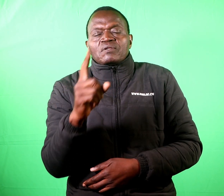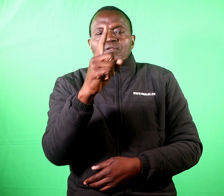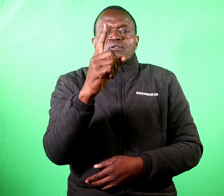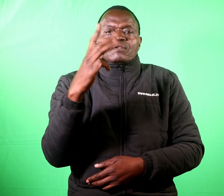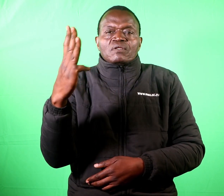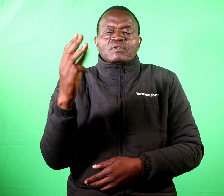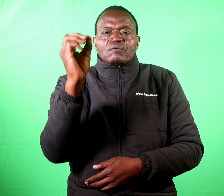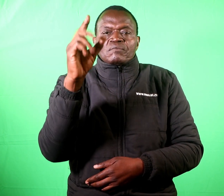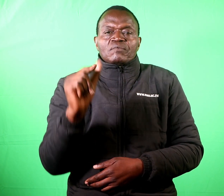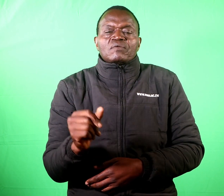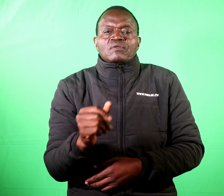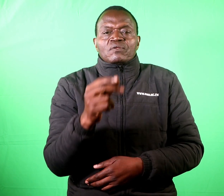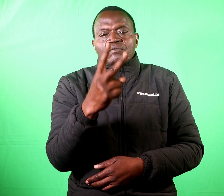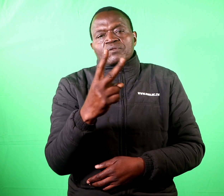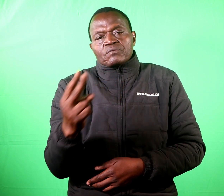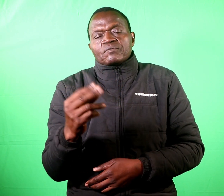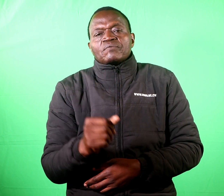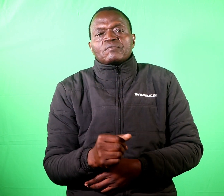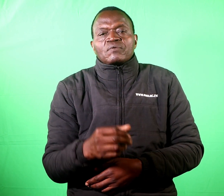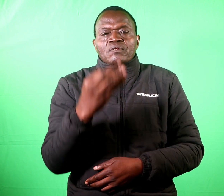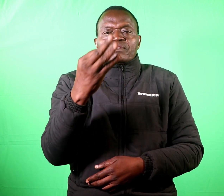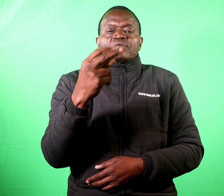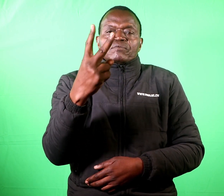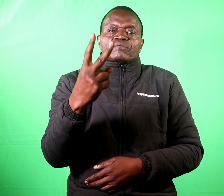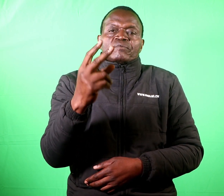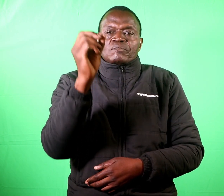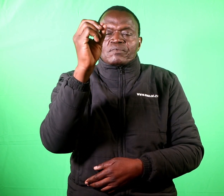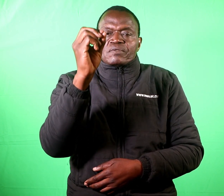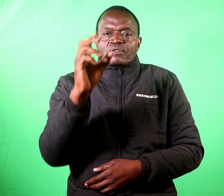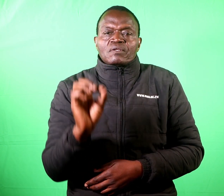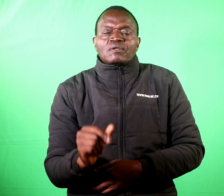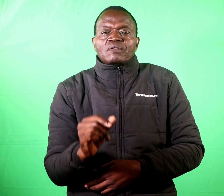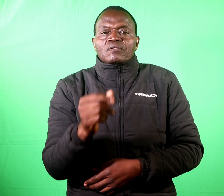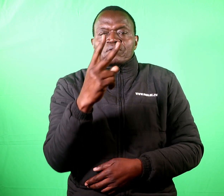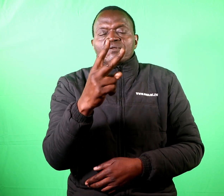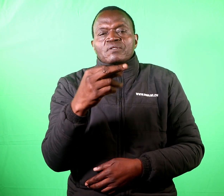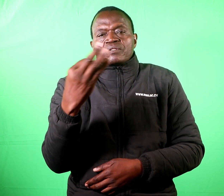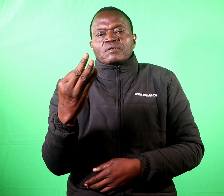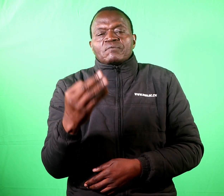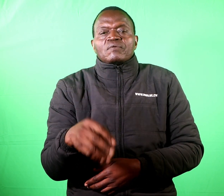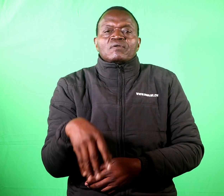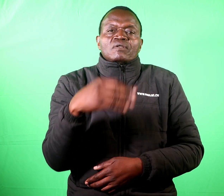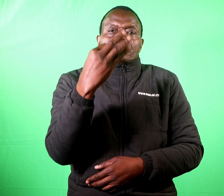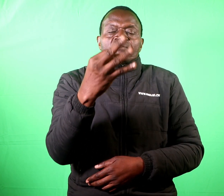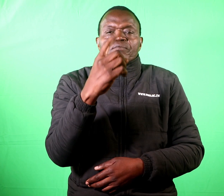19%, 2022, 32%, 2023, 31%.